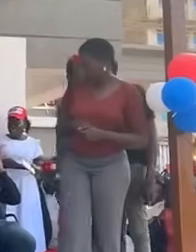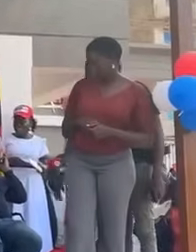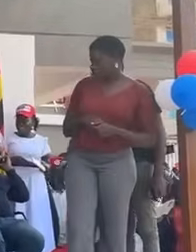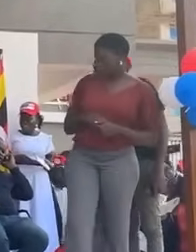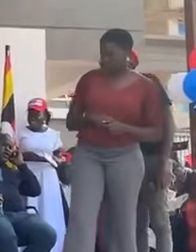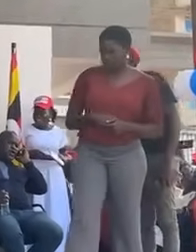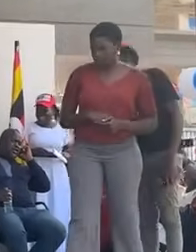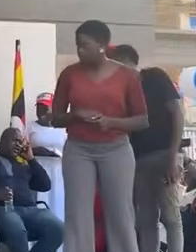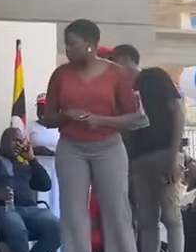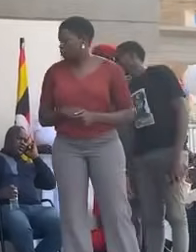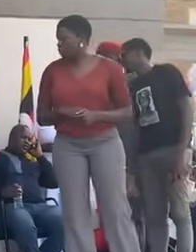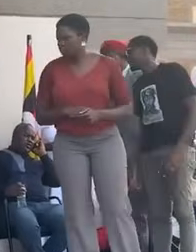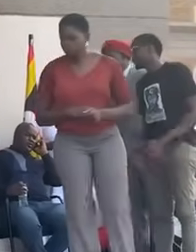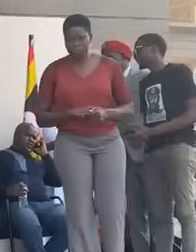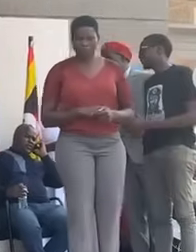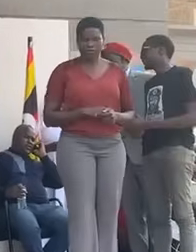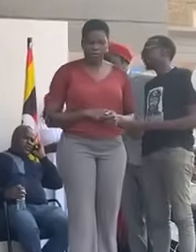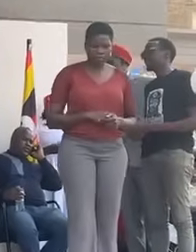So,